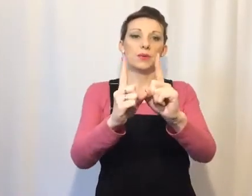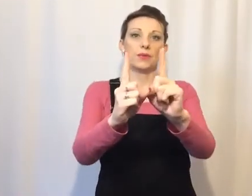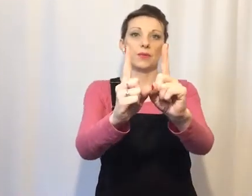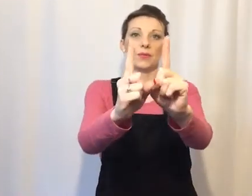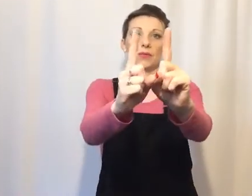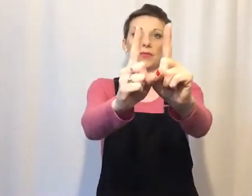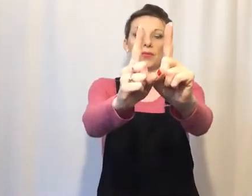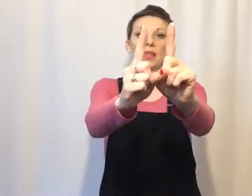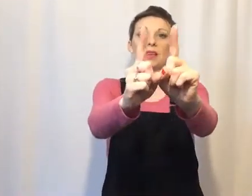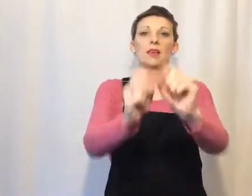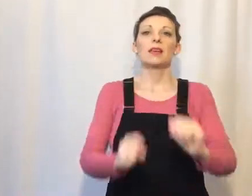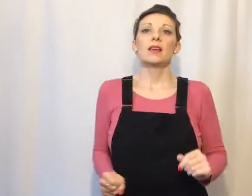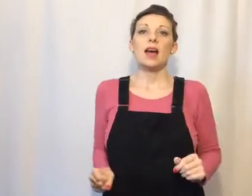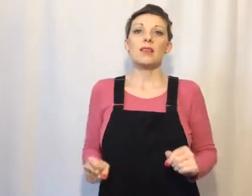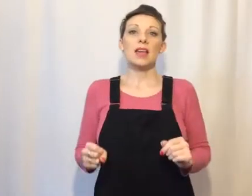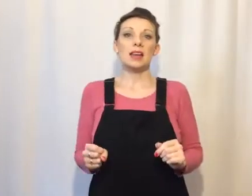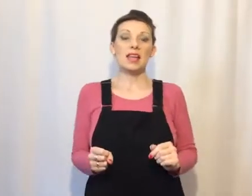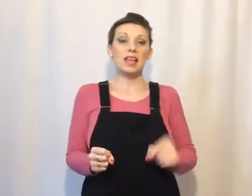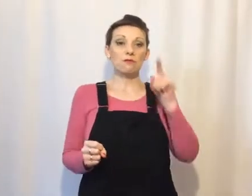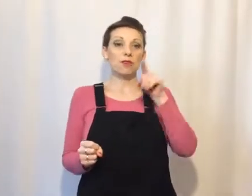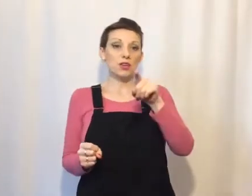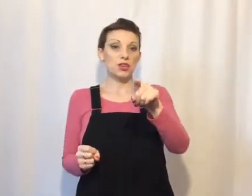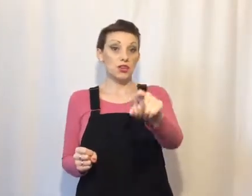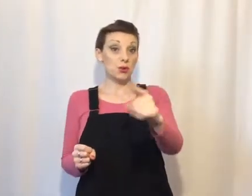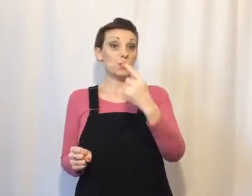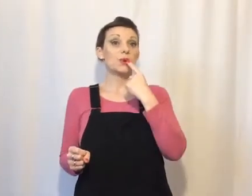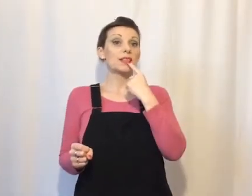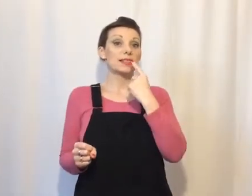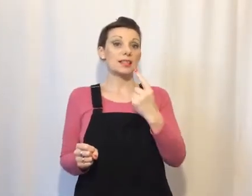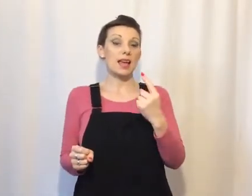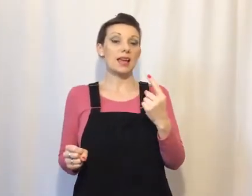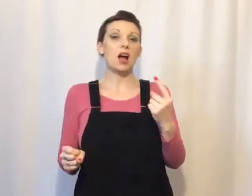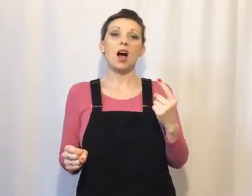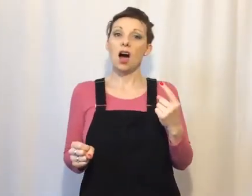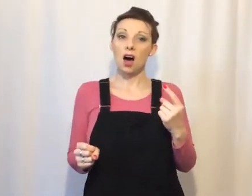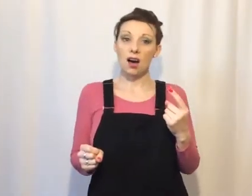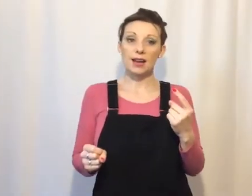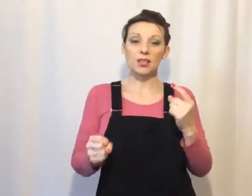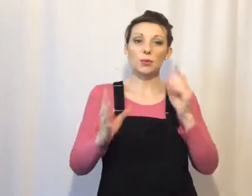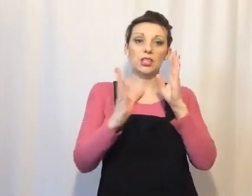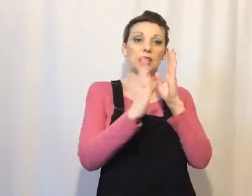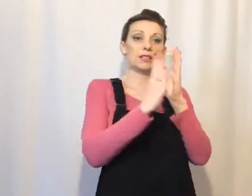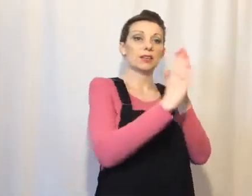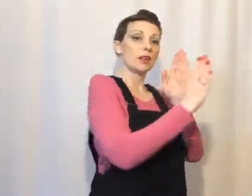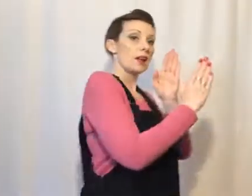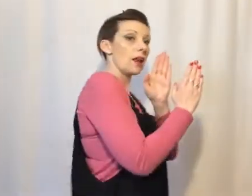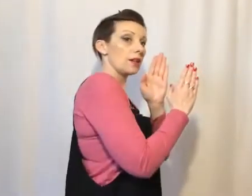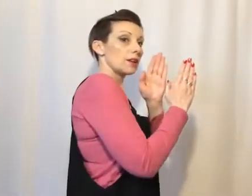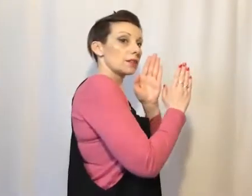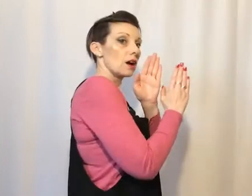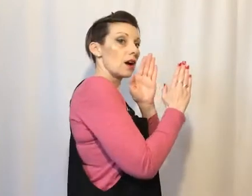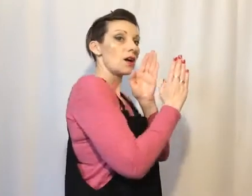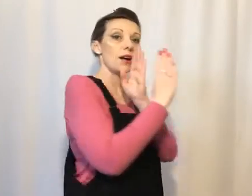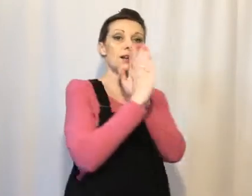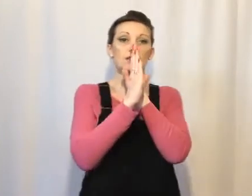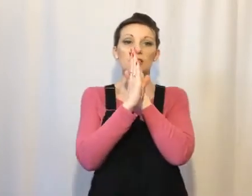you. And then if you say hide, which is like this, hide, you can see